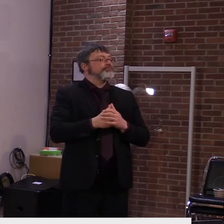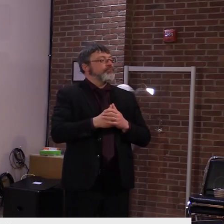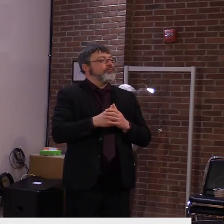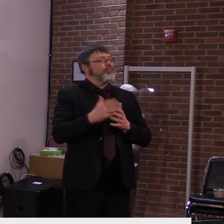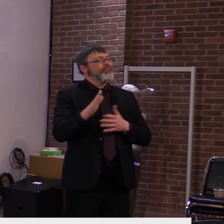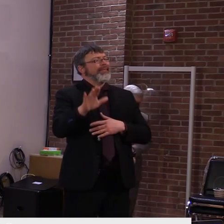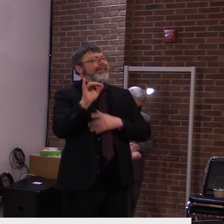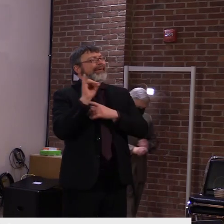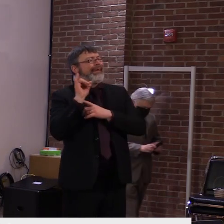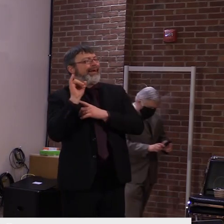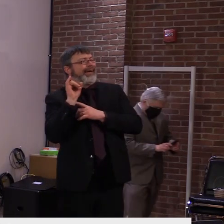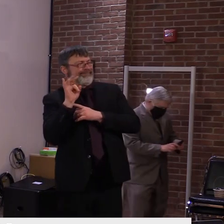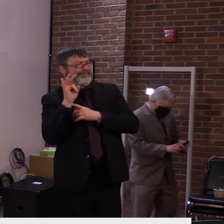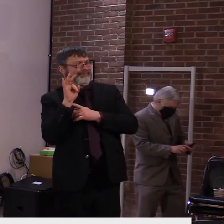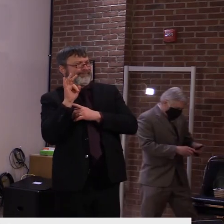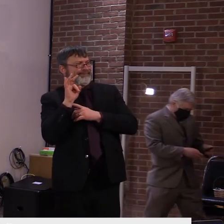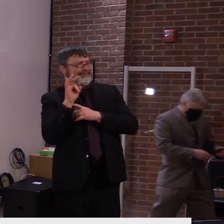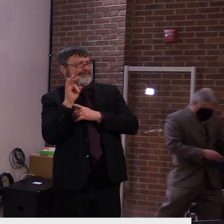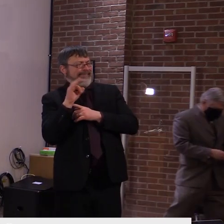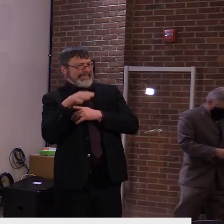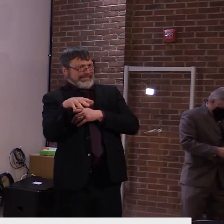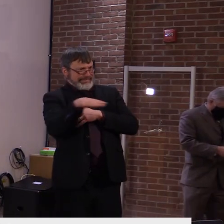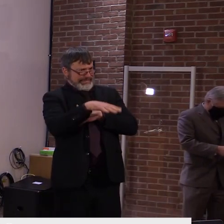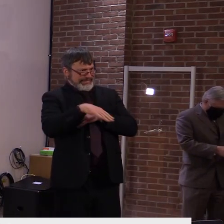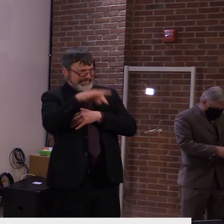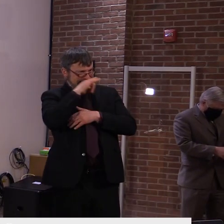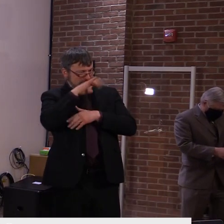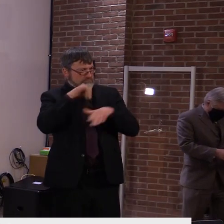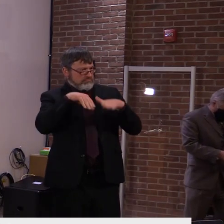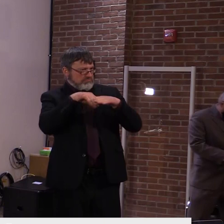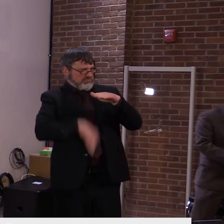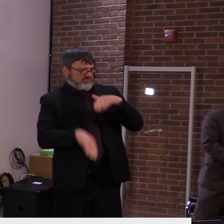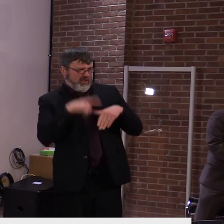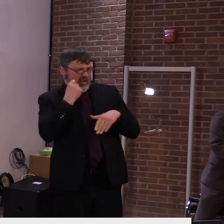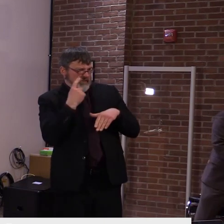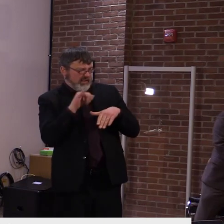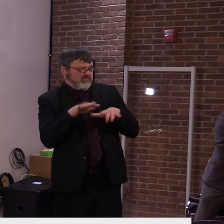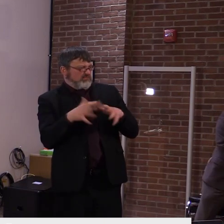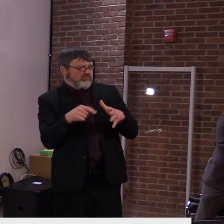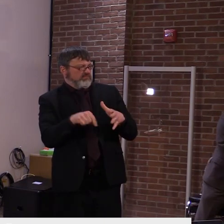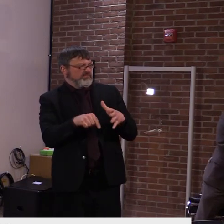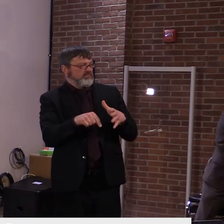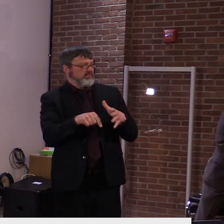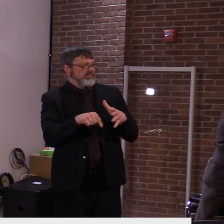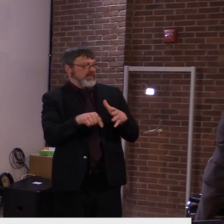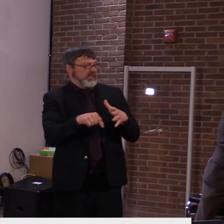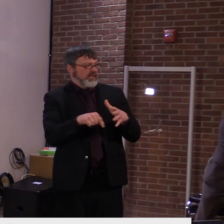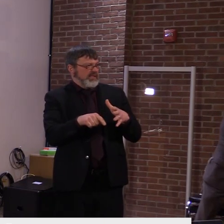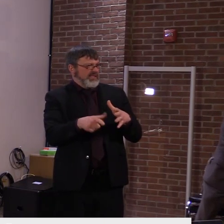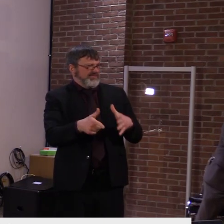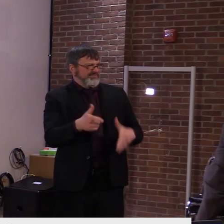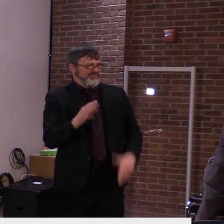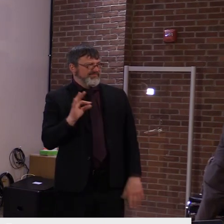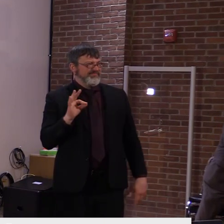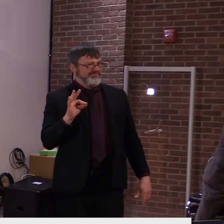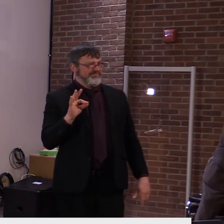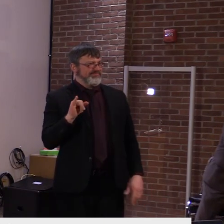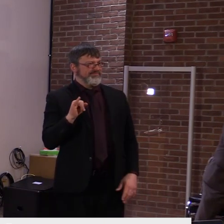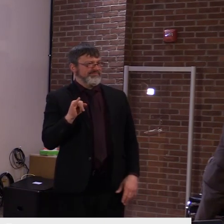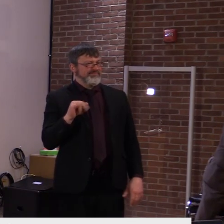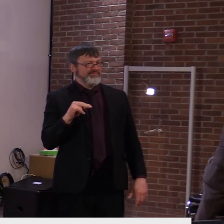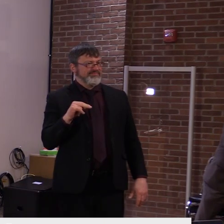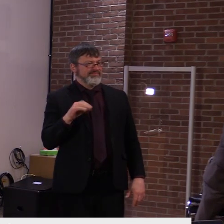year, really do seem to do much better with this virus or be not even able to get